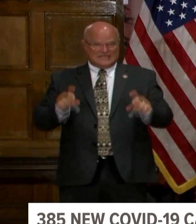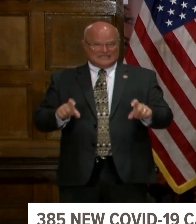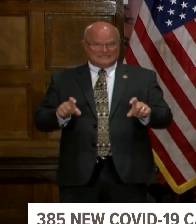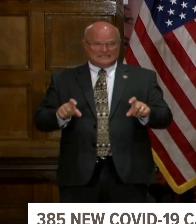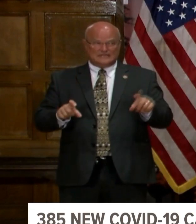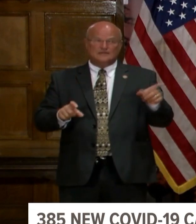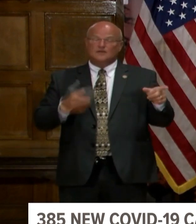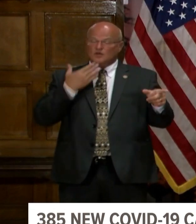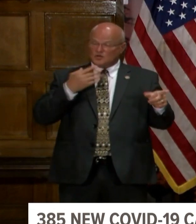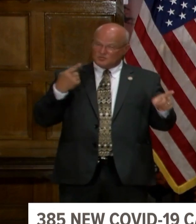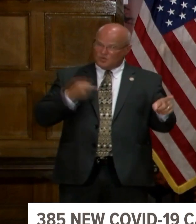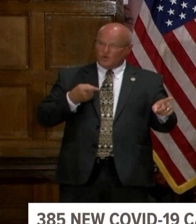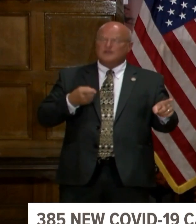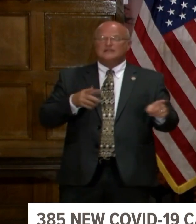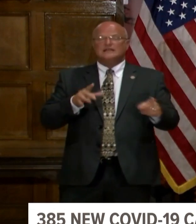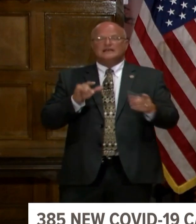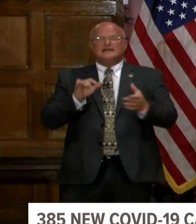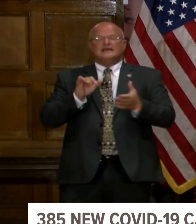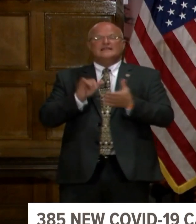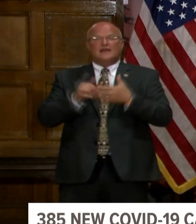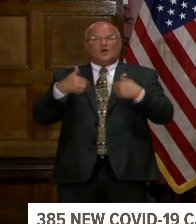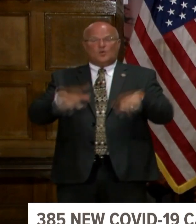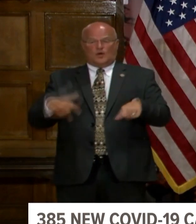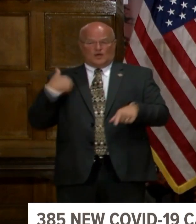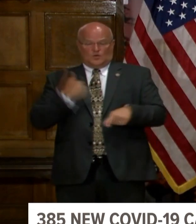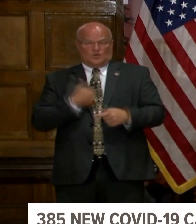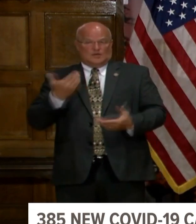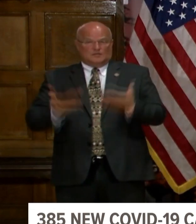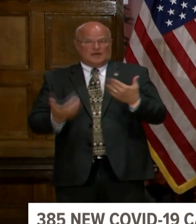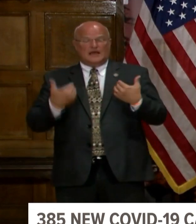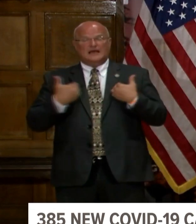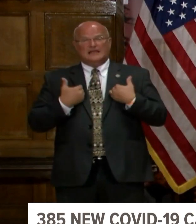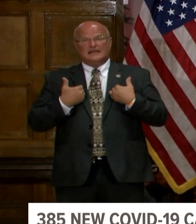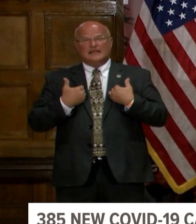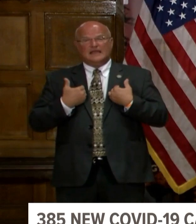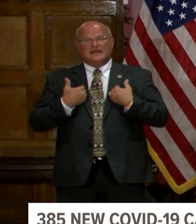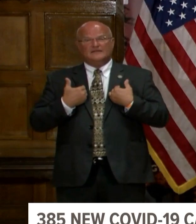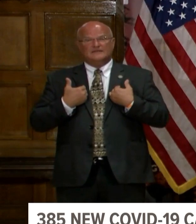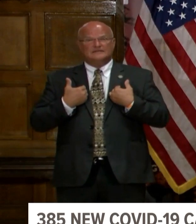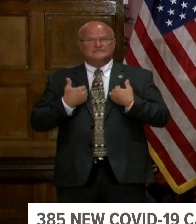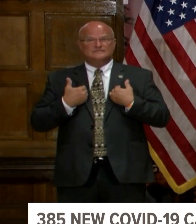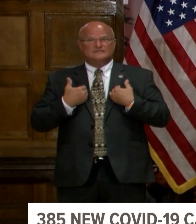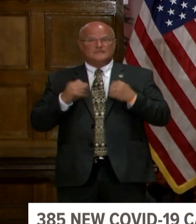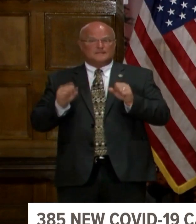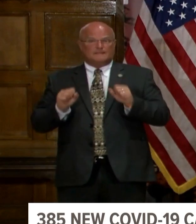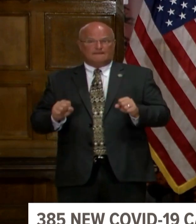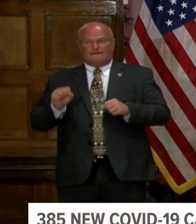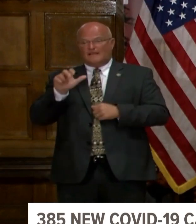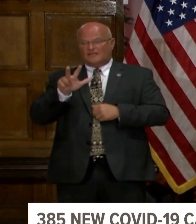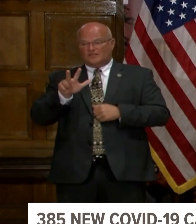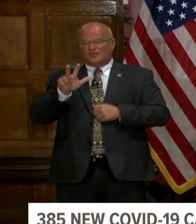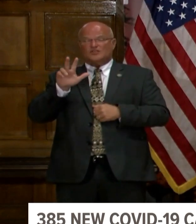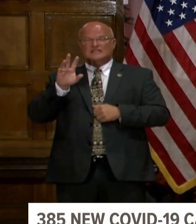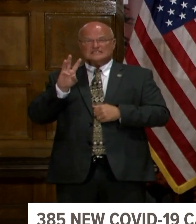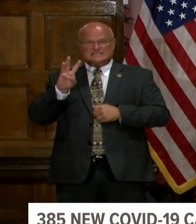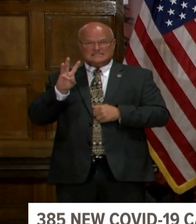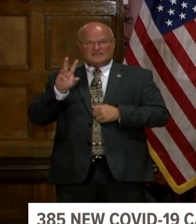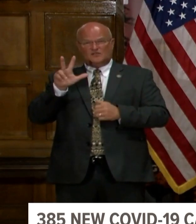You raise a good point, though, that while we might have a capacity of